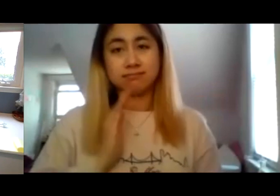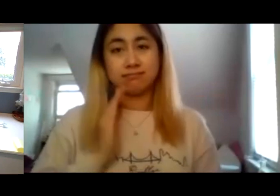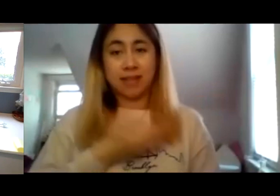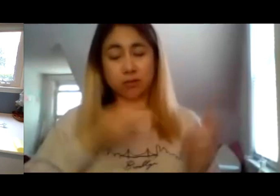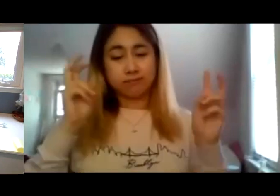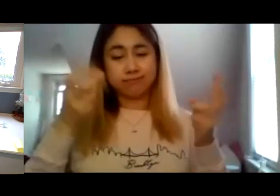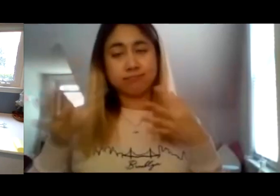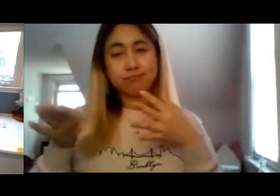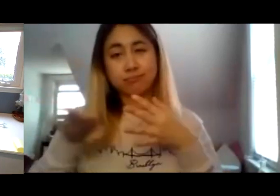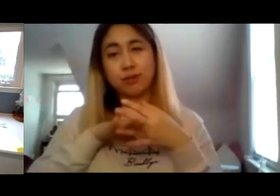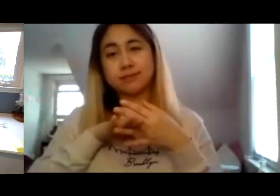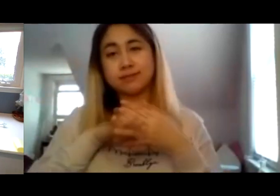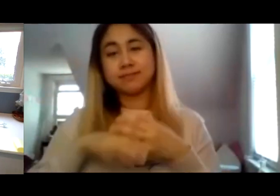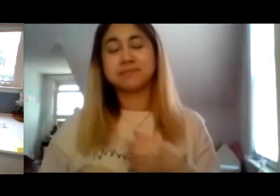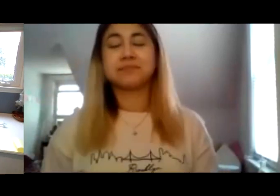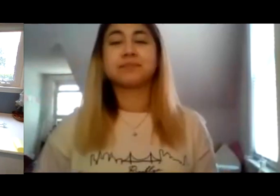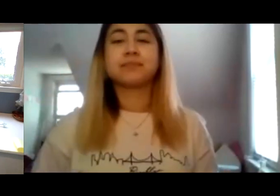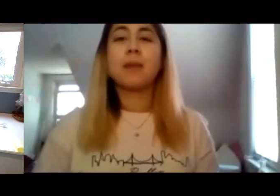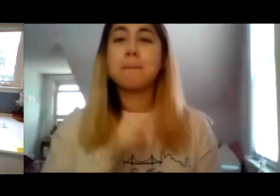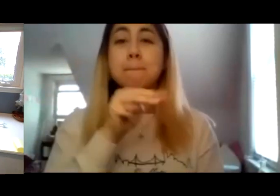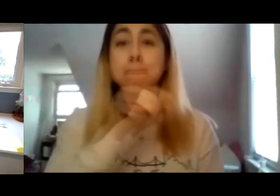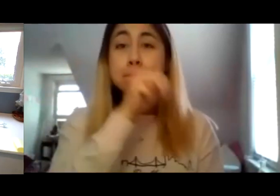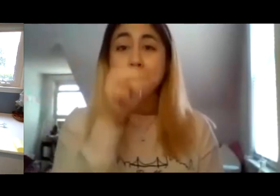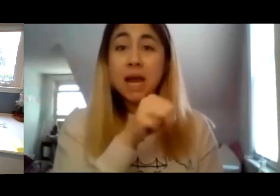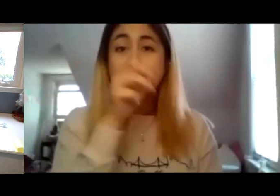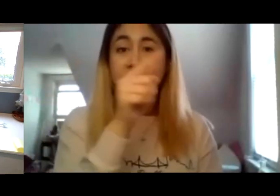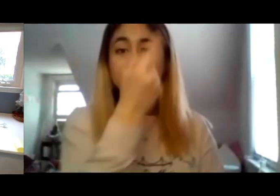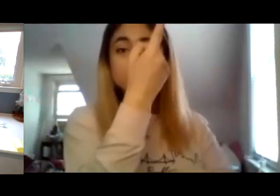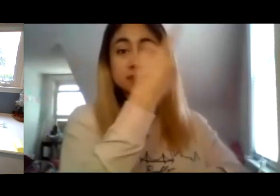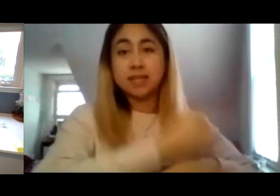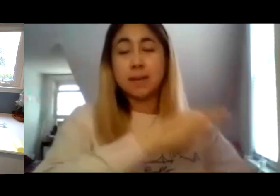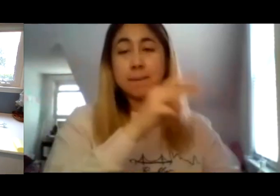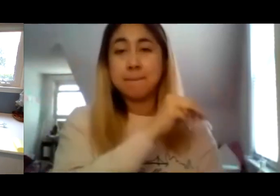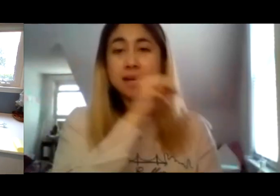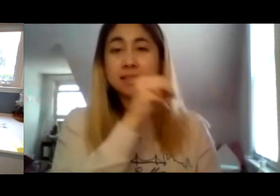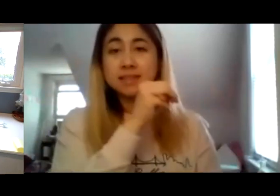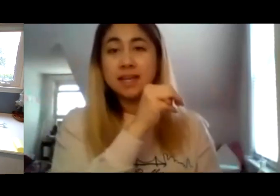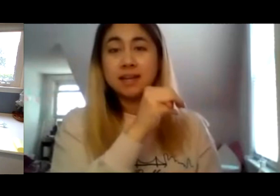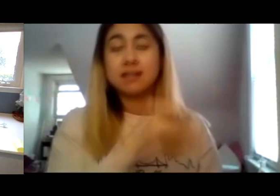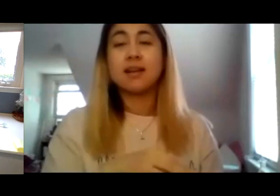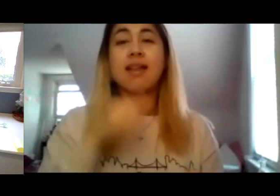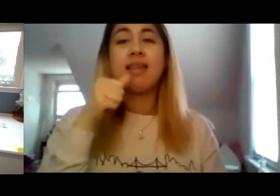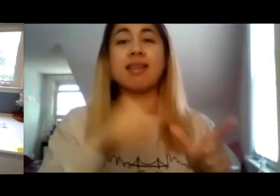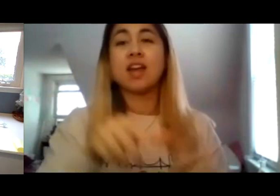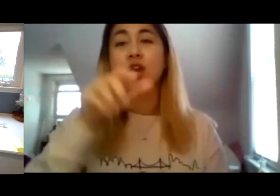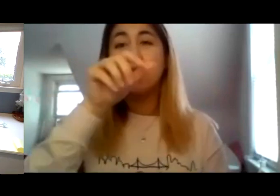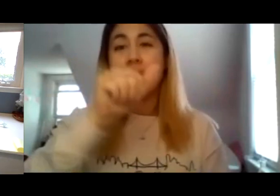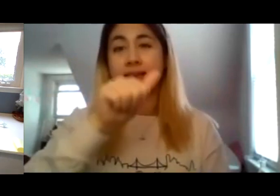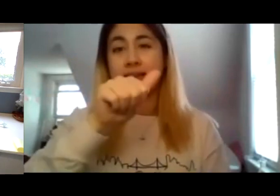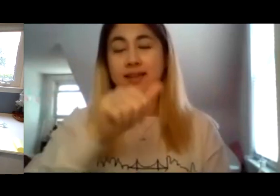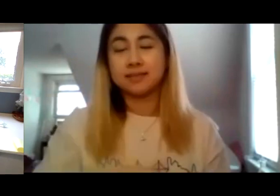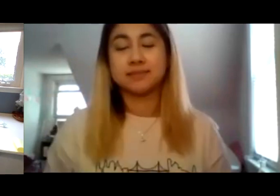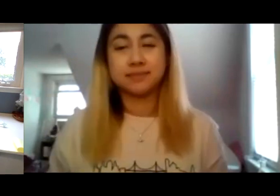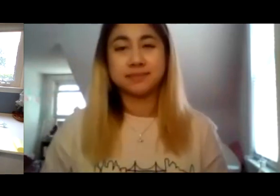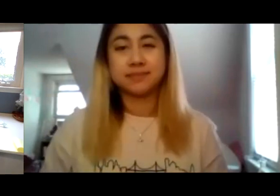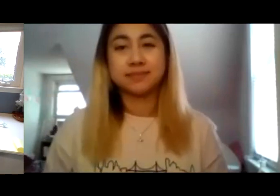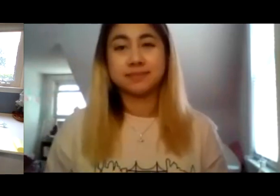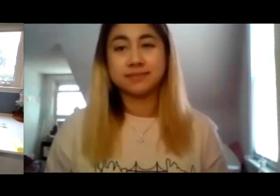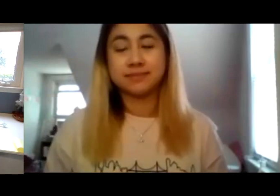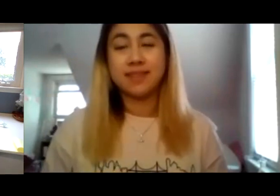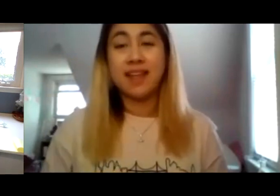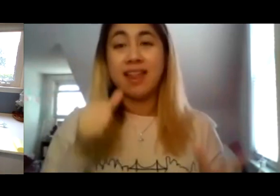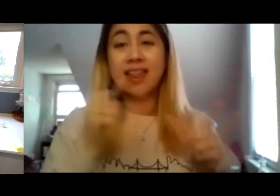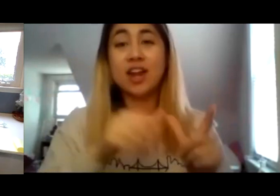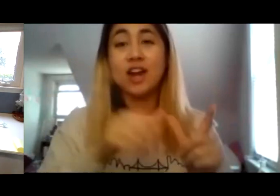right, so on Monday, our first day Monday, we did our letter A. Okay, so remember our letter